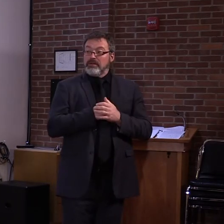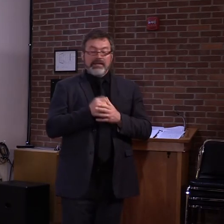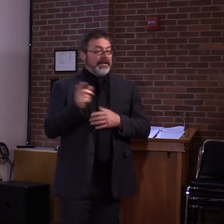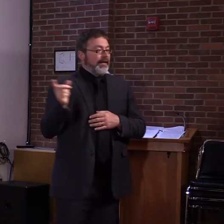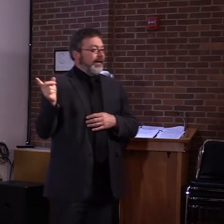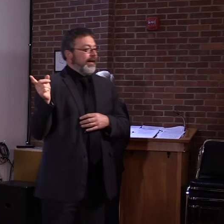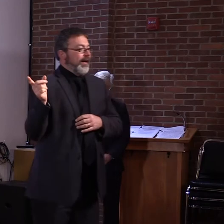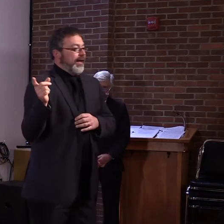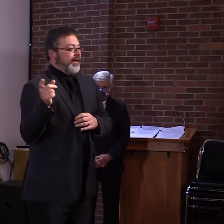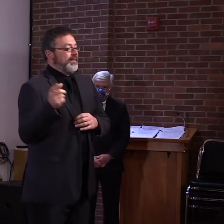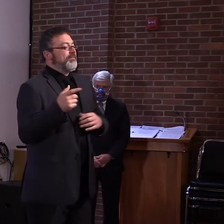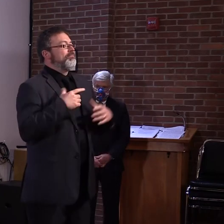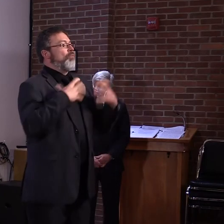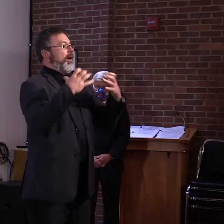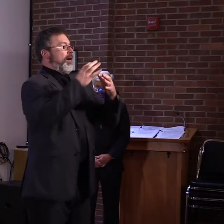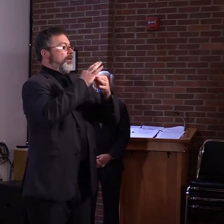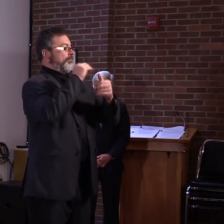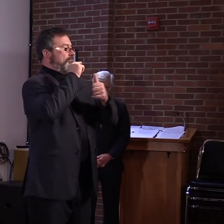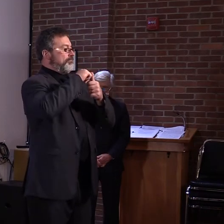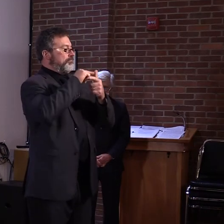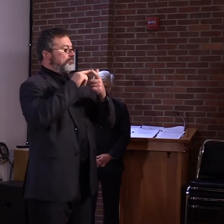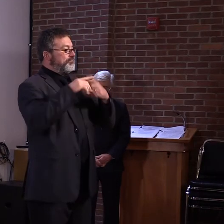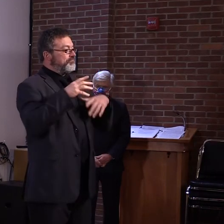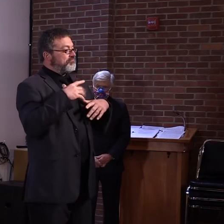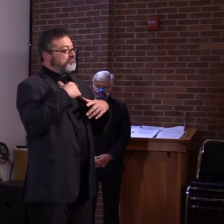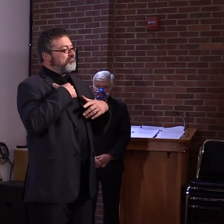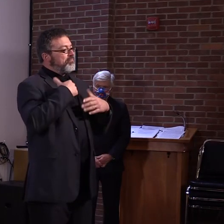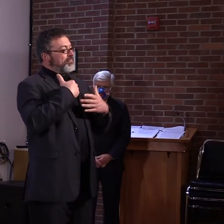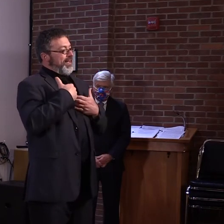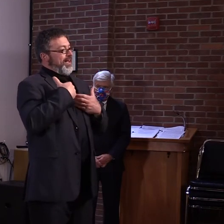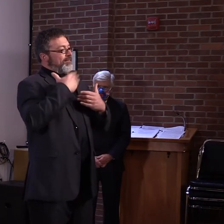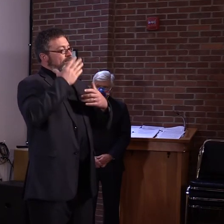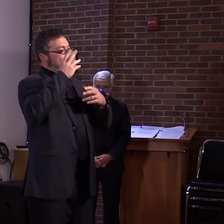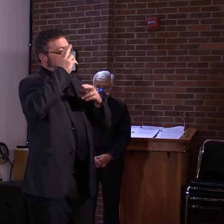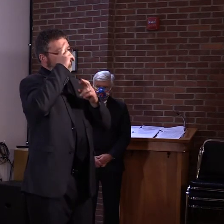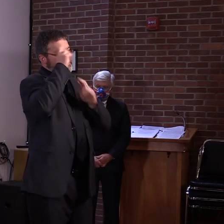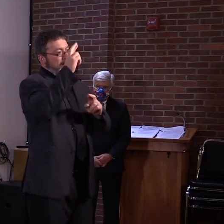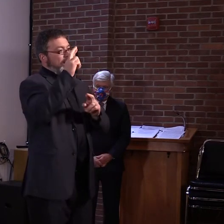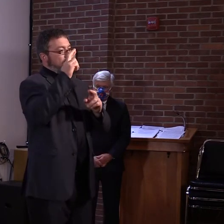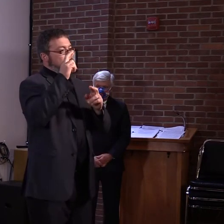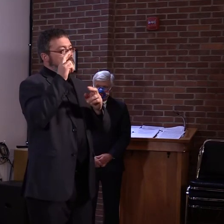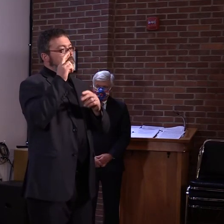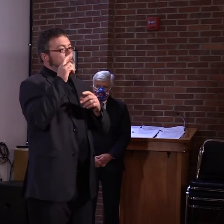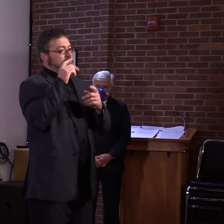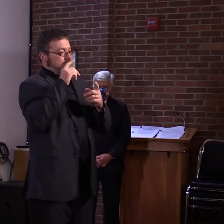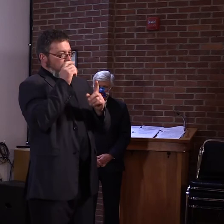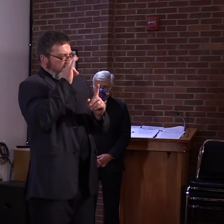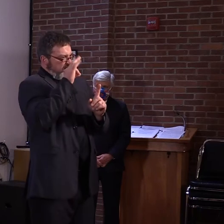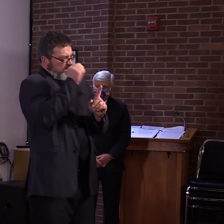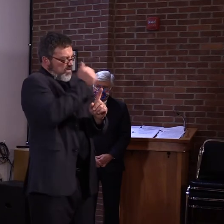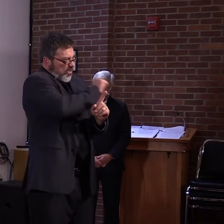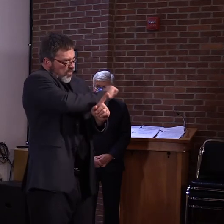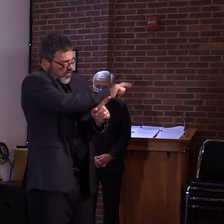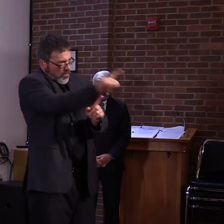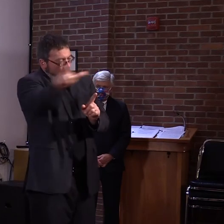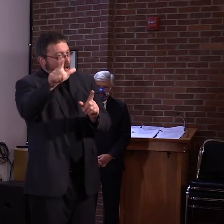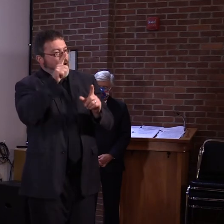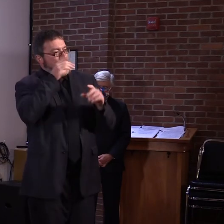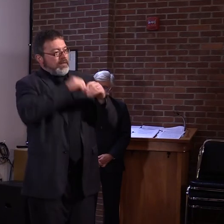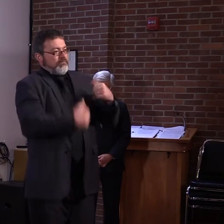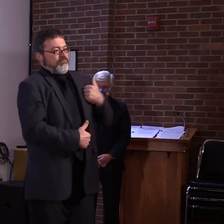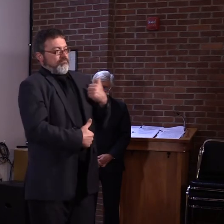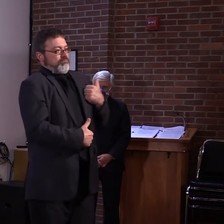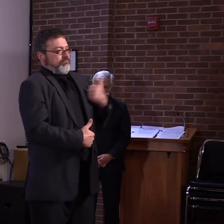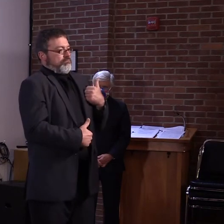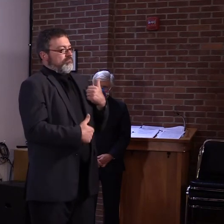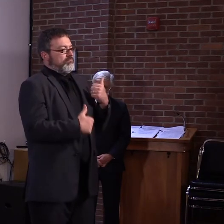acknowledged, I have a great deal of respect for anyone who serves in the military. Specifically those from